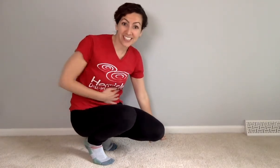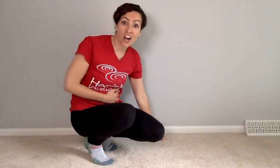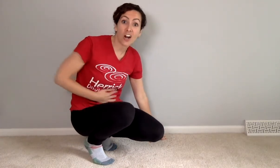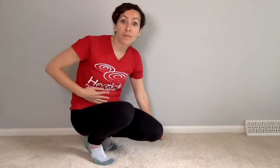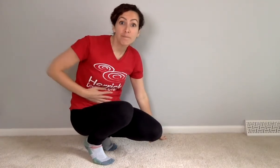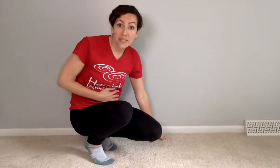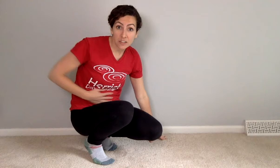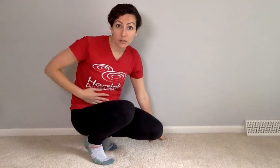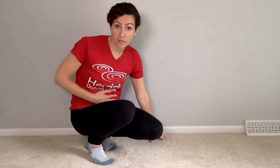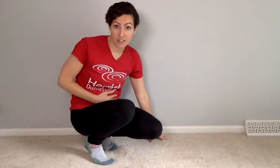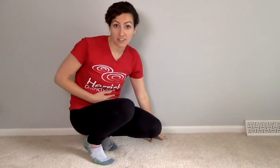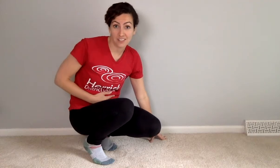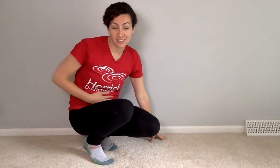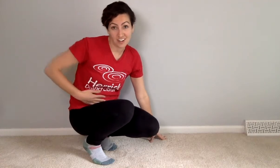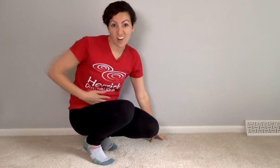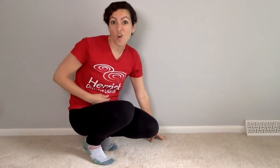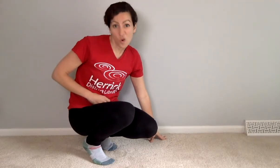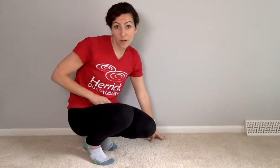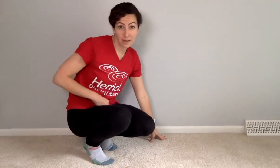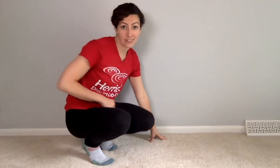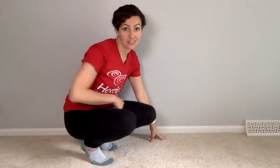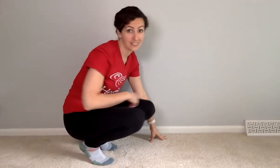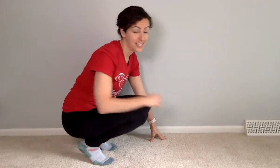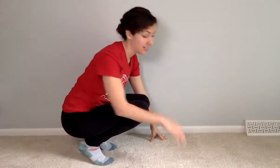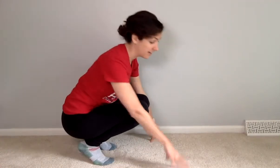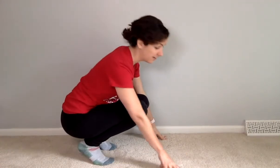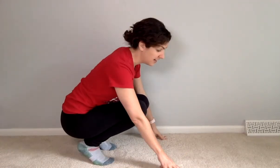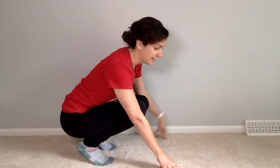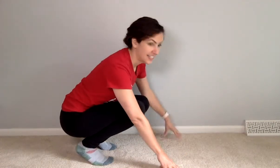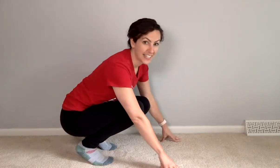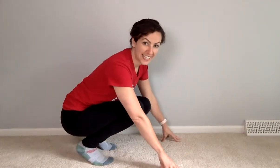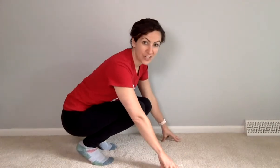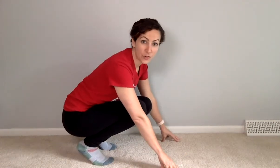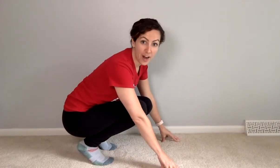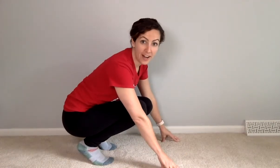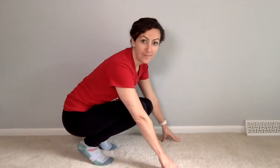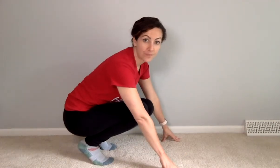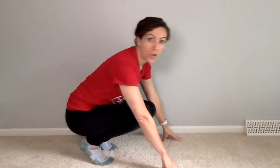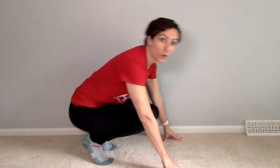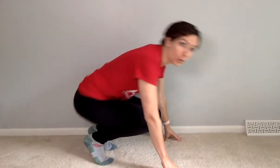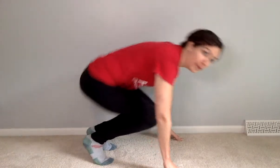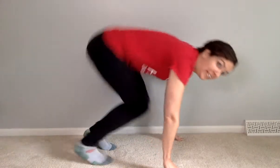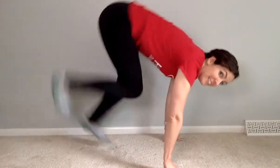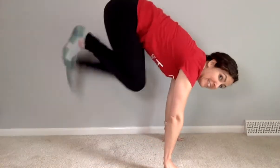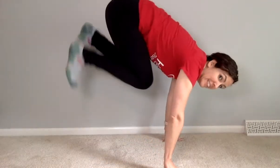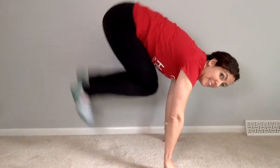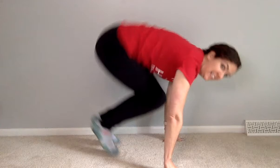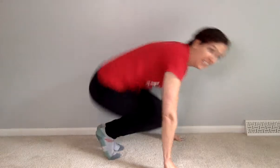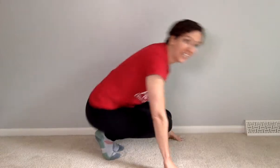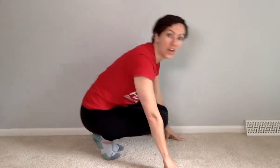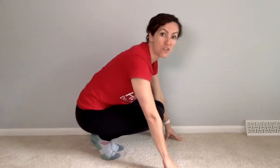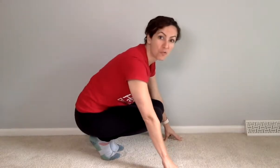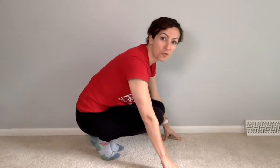our middle muscles, our core muscles here. Can you try it? Ribbit,